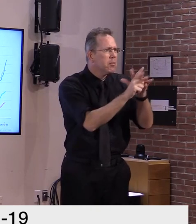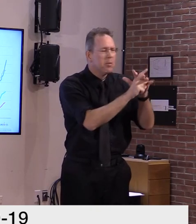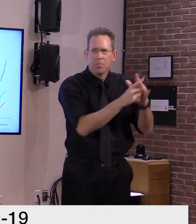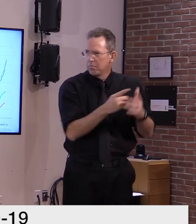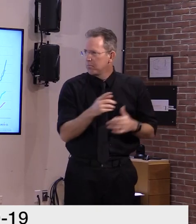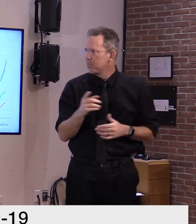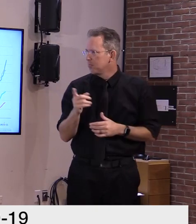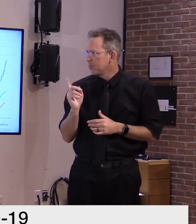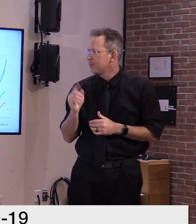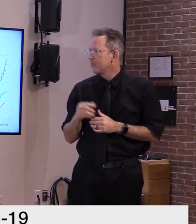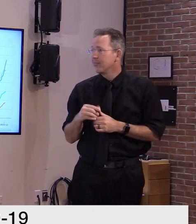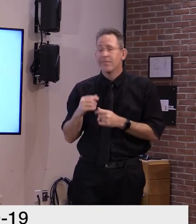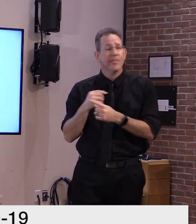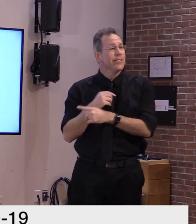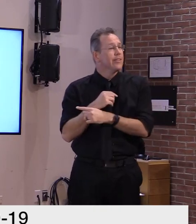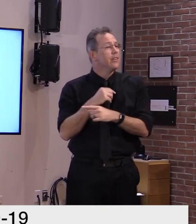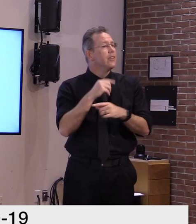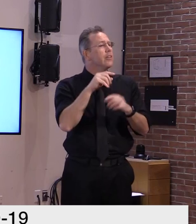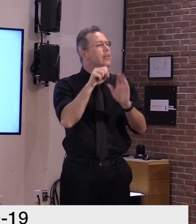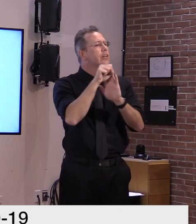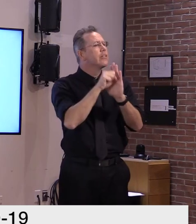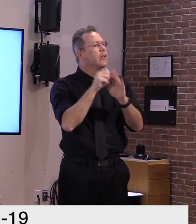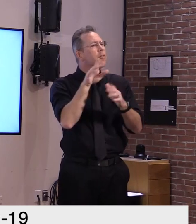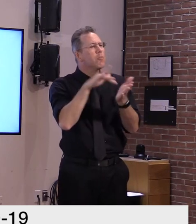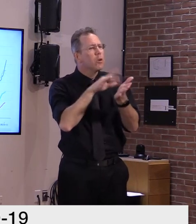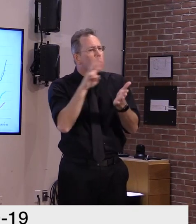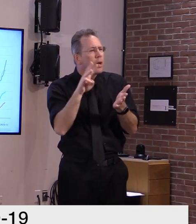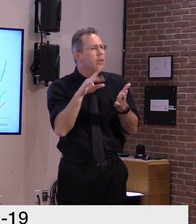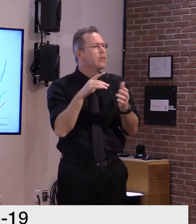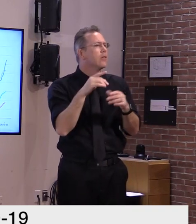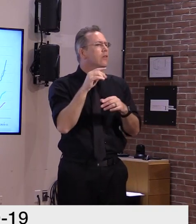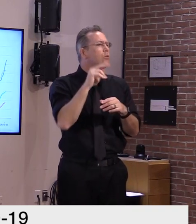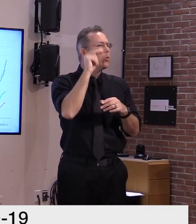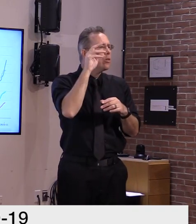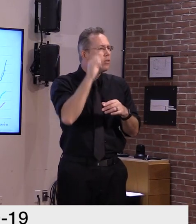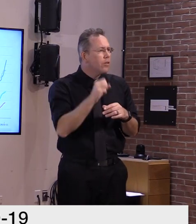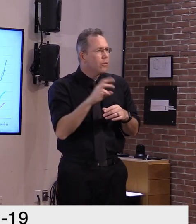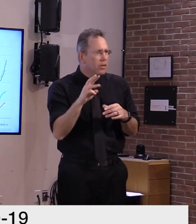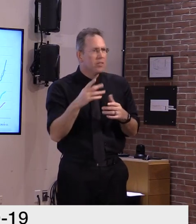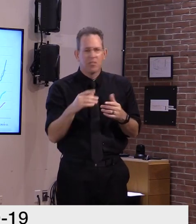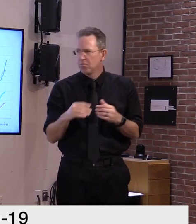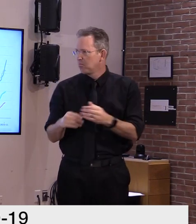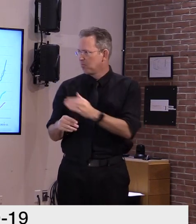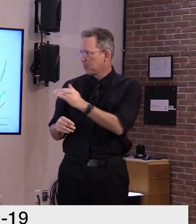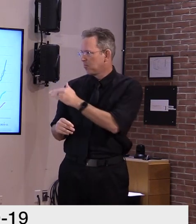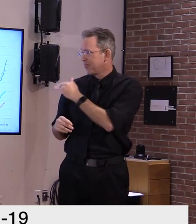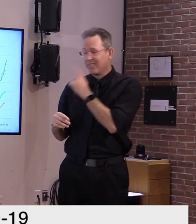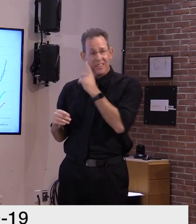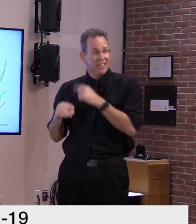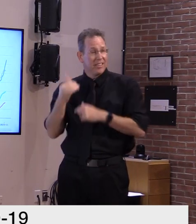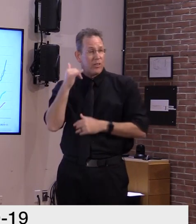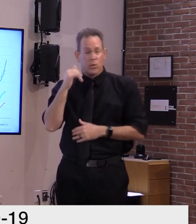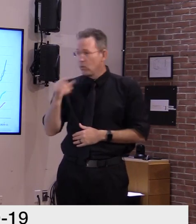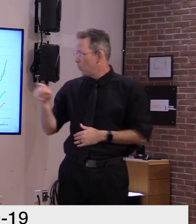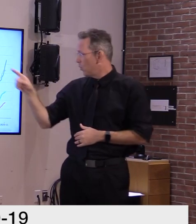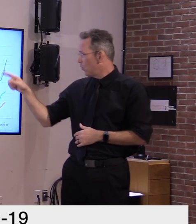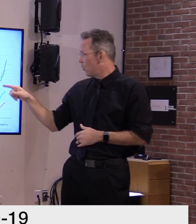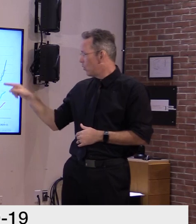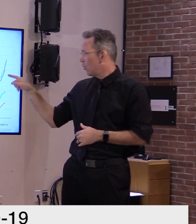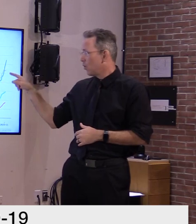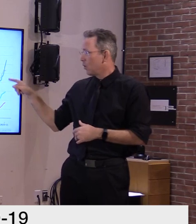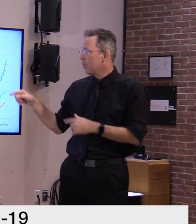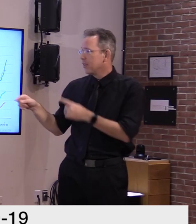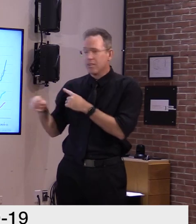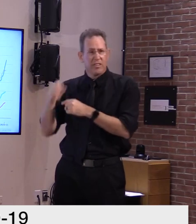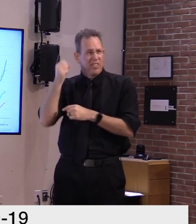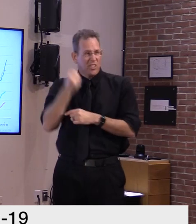broadly. Looking a little closer to home in the region, you can see that new case growth is up 23% week over week. We now